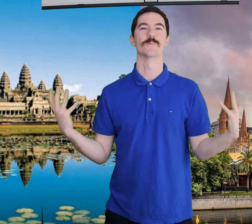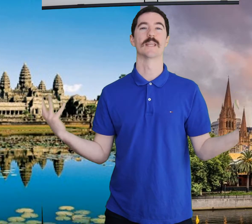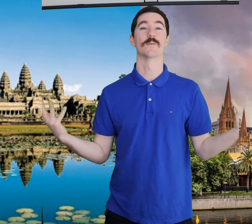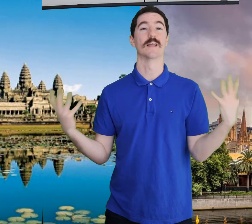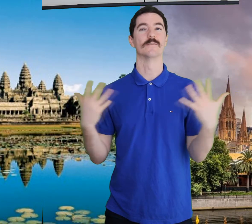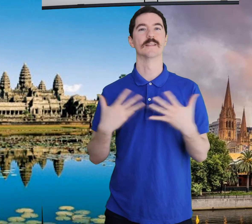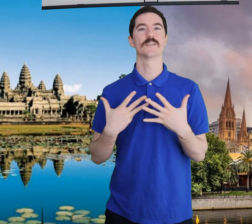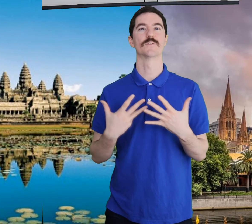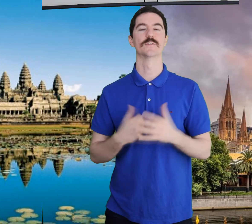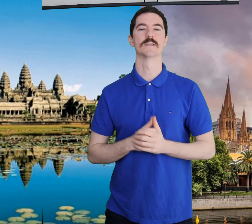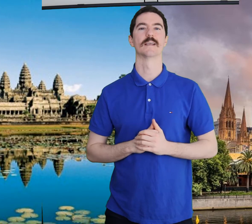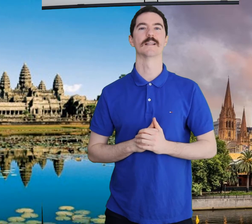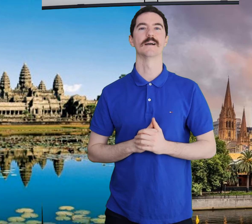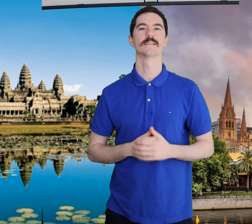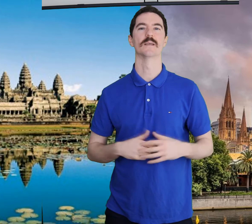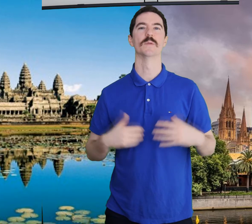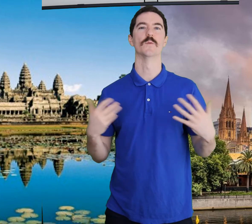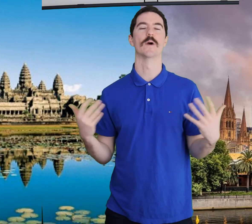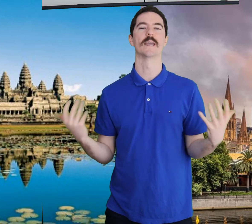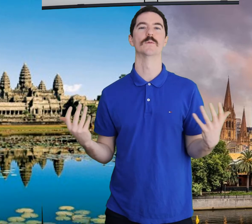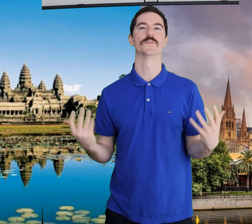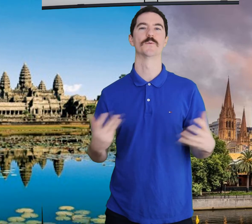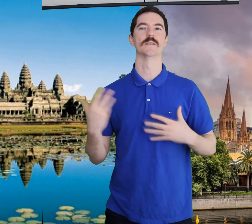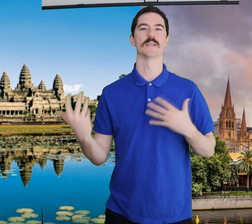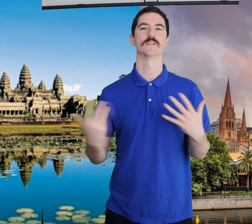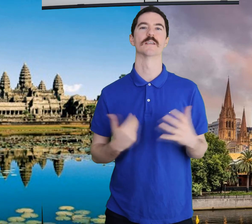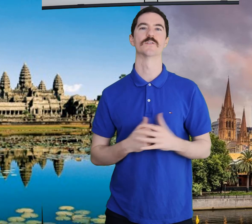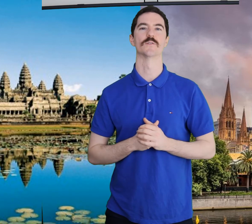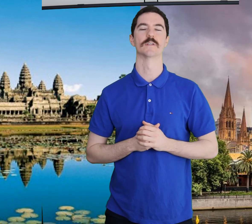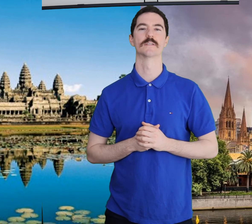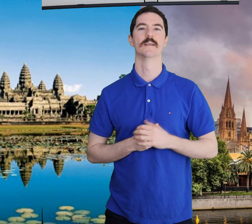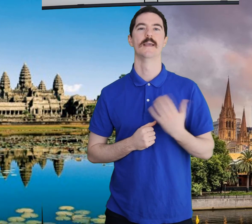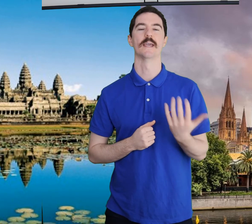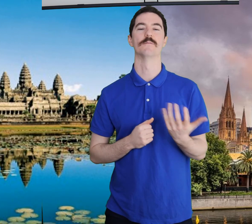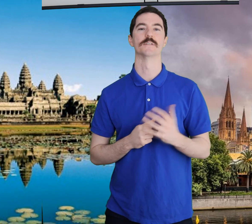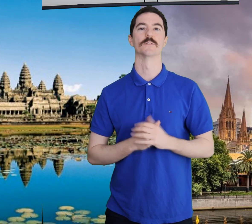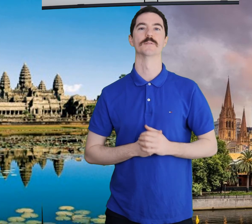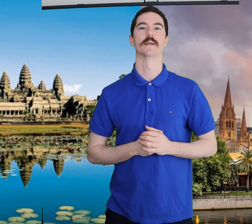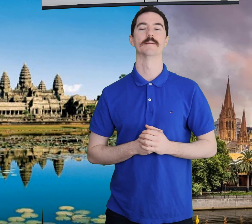where they will have less students in their class and be more able to reach each of their students every single day.